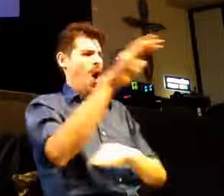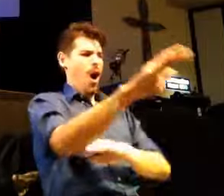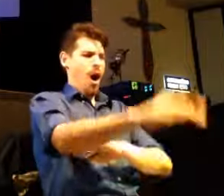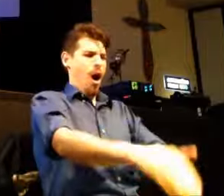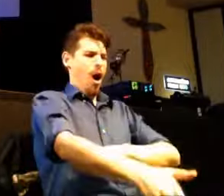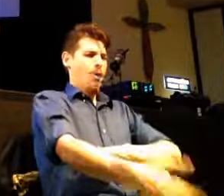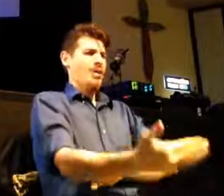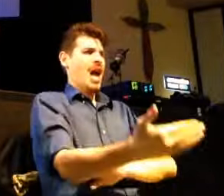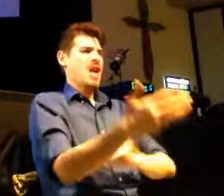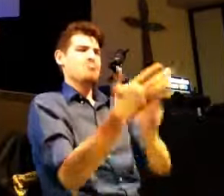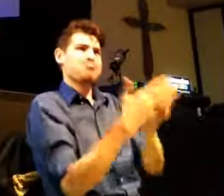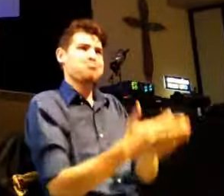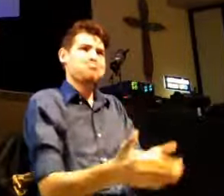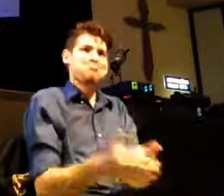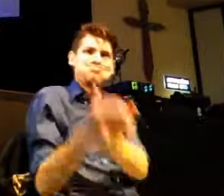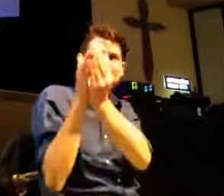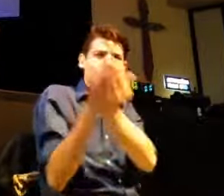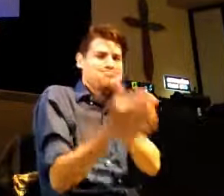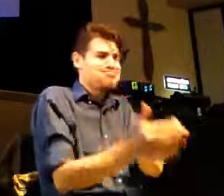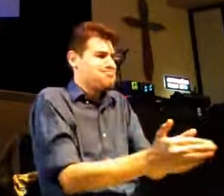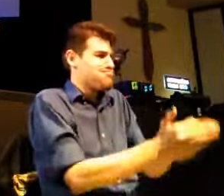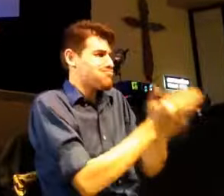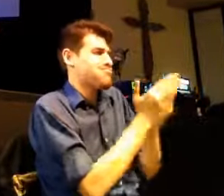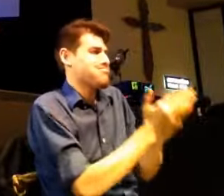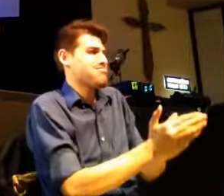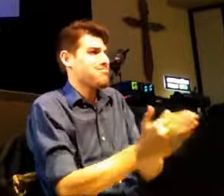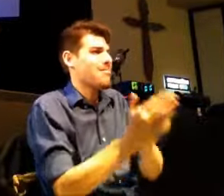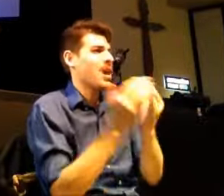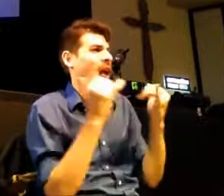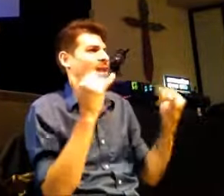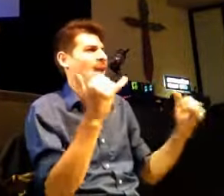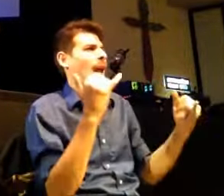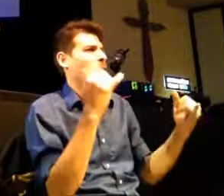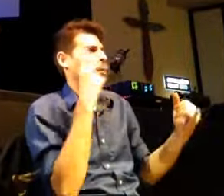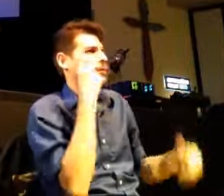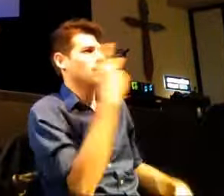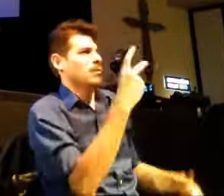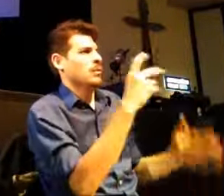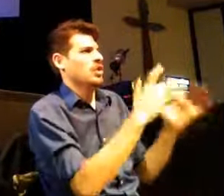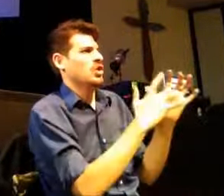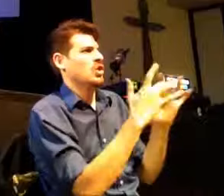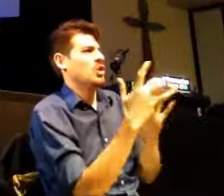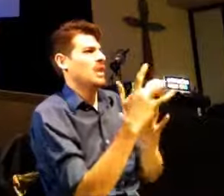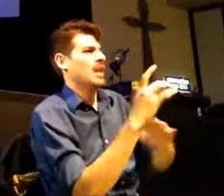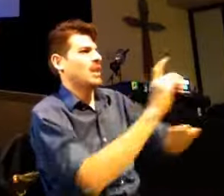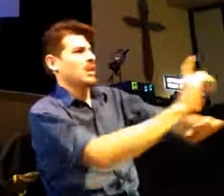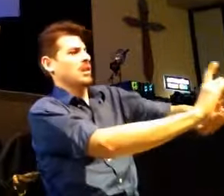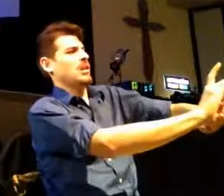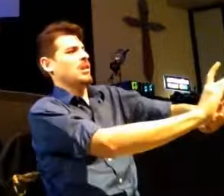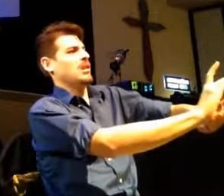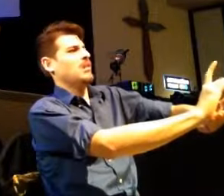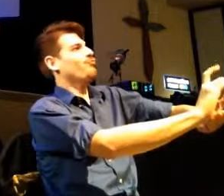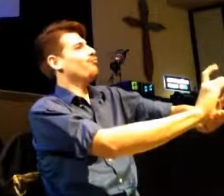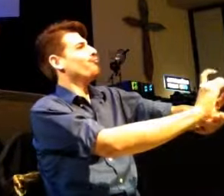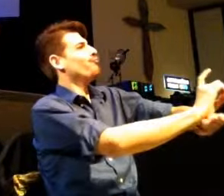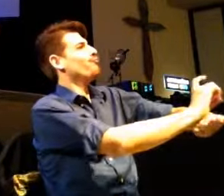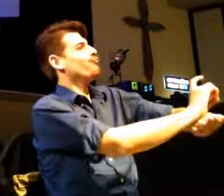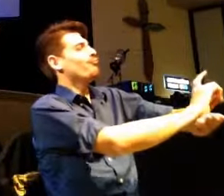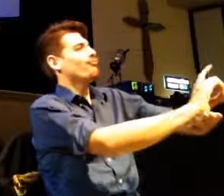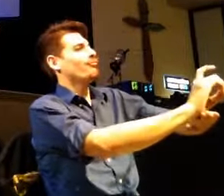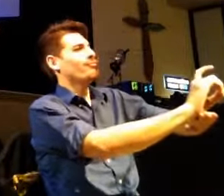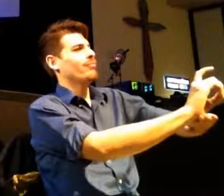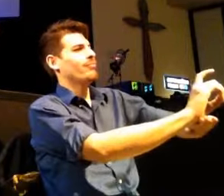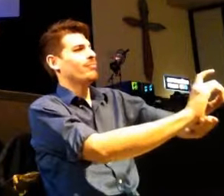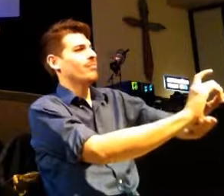storm all night. And you can imagine during the whole night, I bet they were saying a few prayers like, Jesus, calm